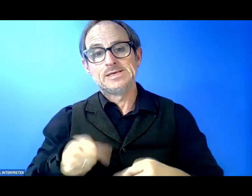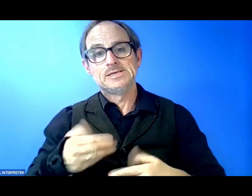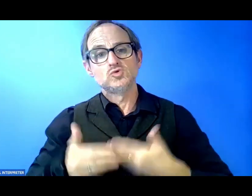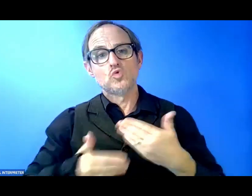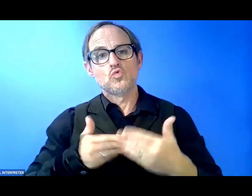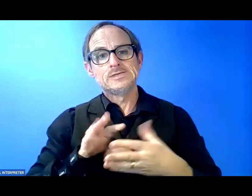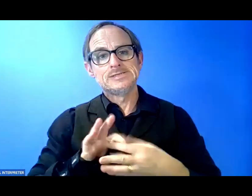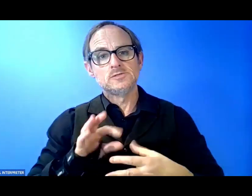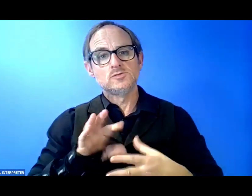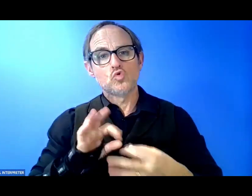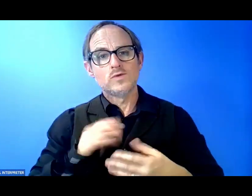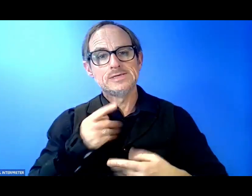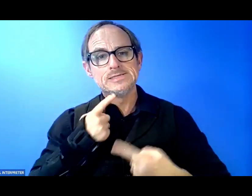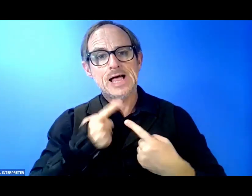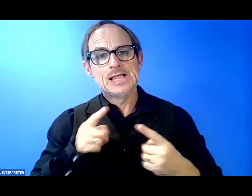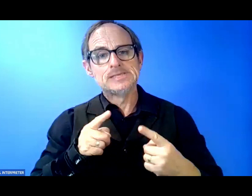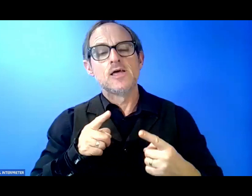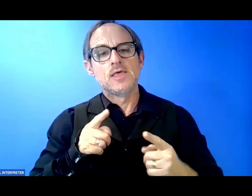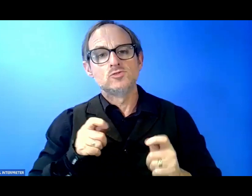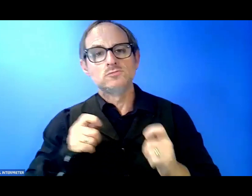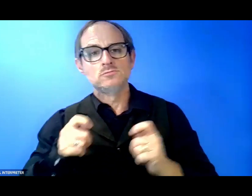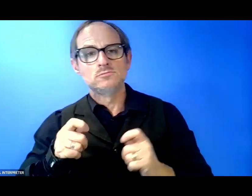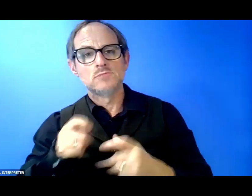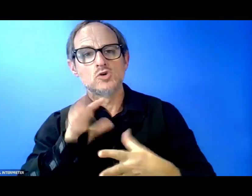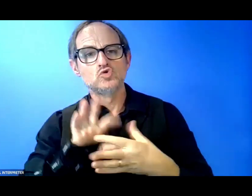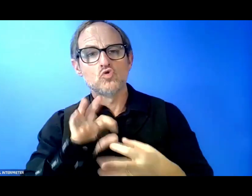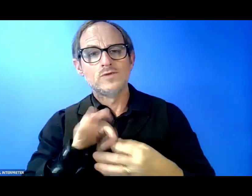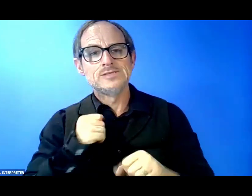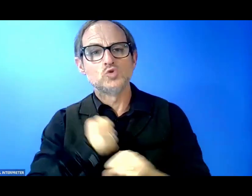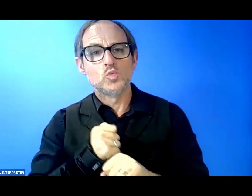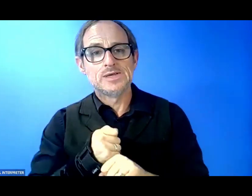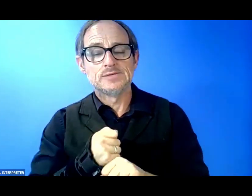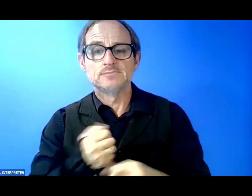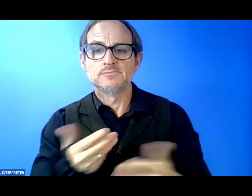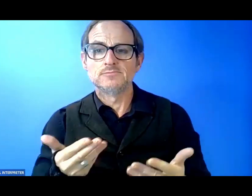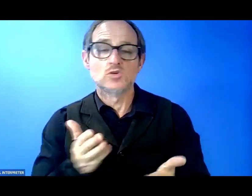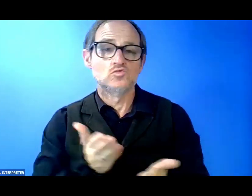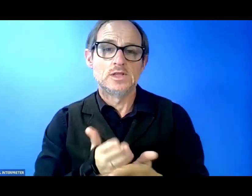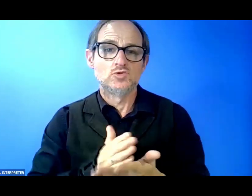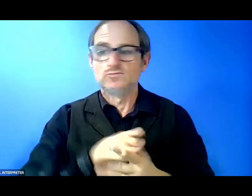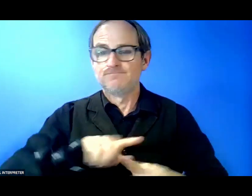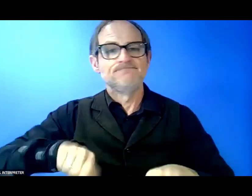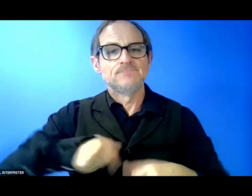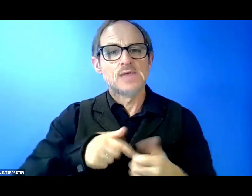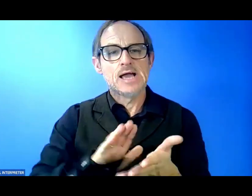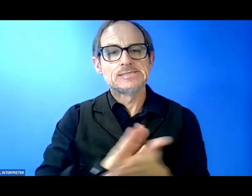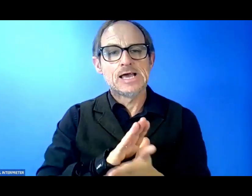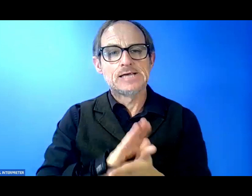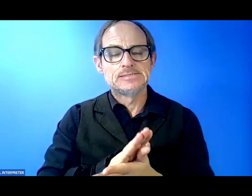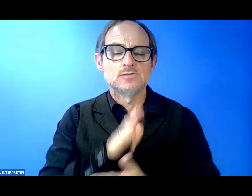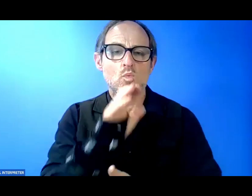we directly move to story doing. This is how we do things, but yeah, we're super excited, and we will